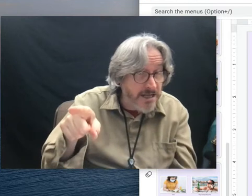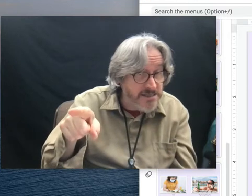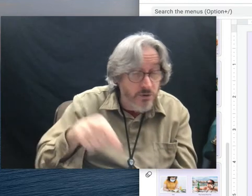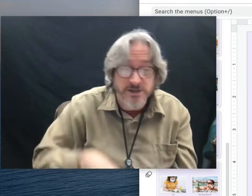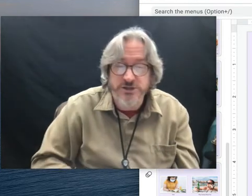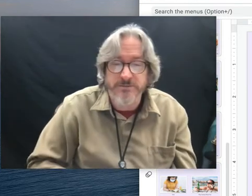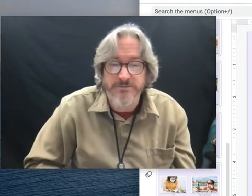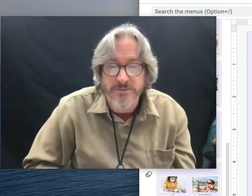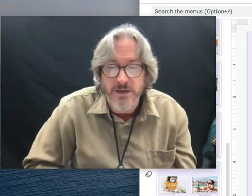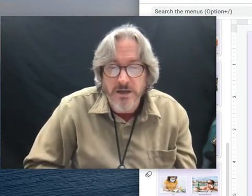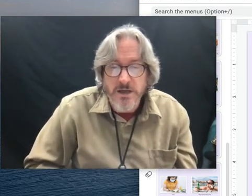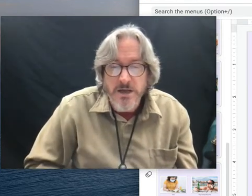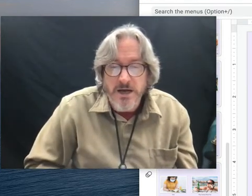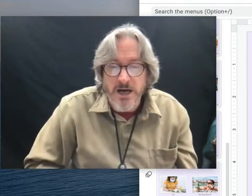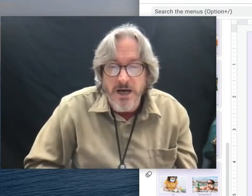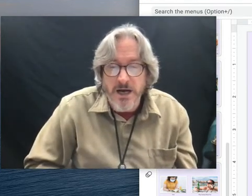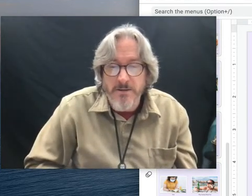Can, yes, no question.